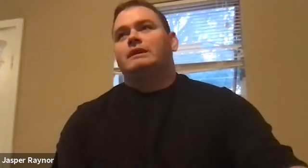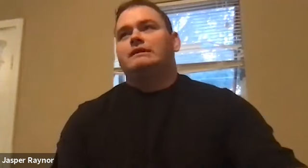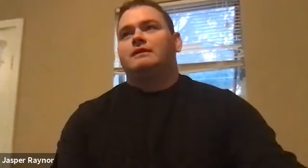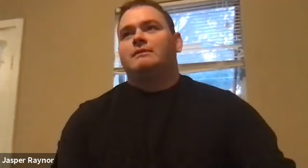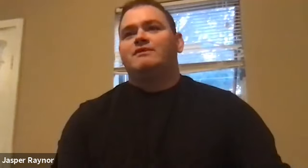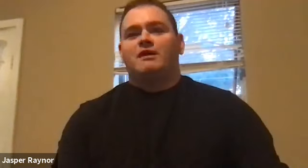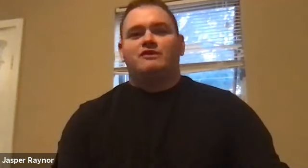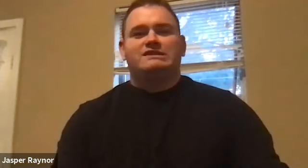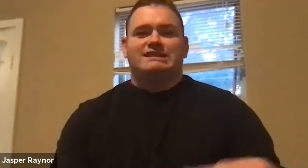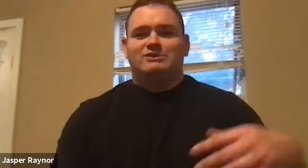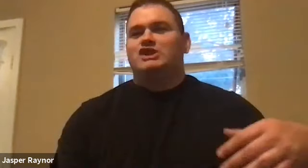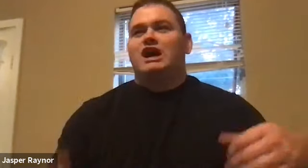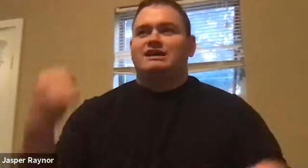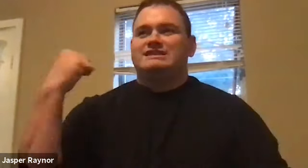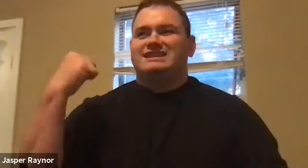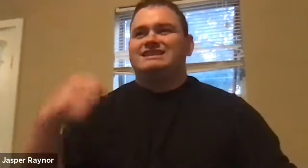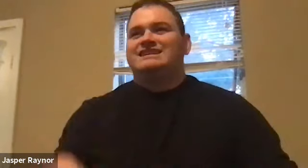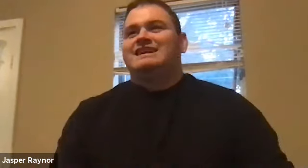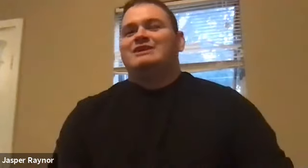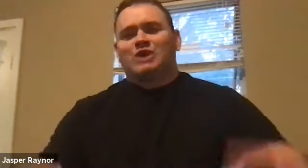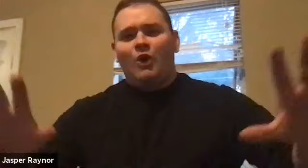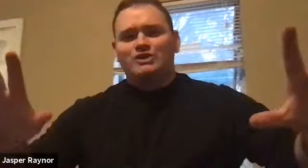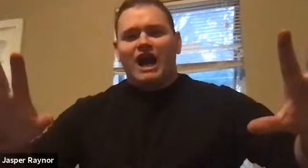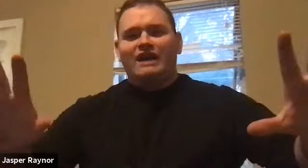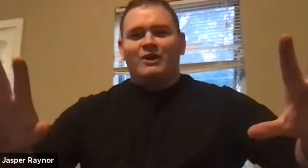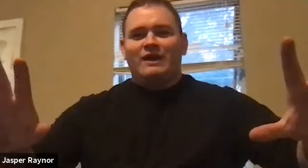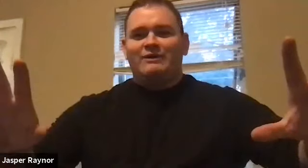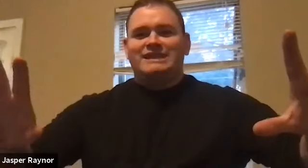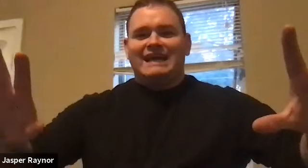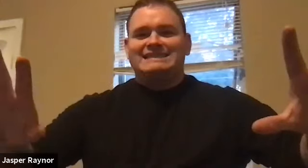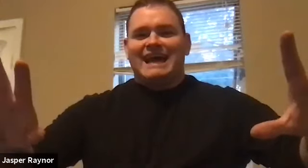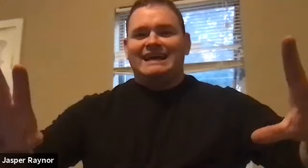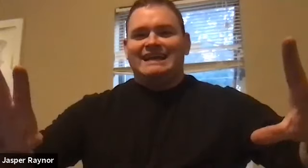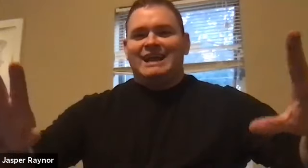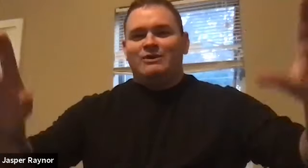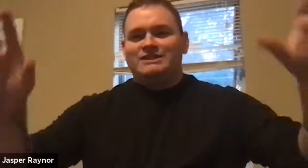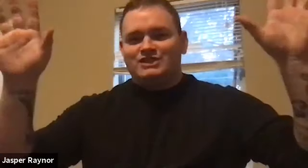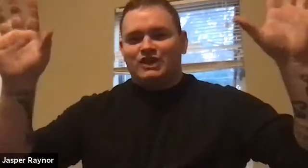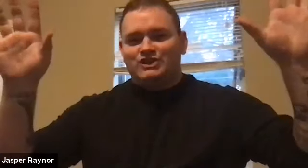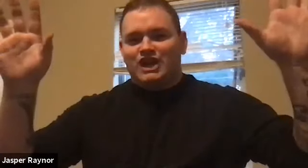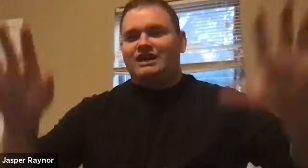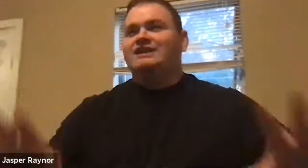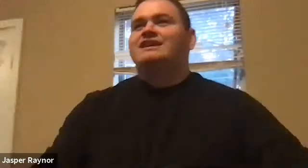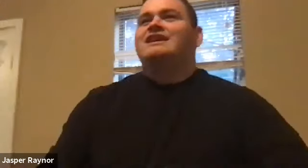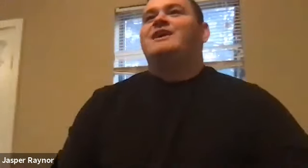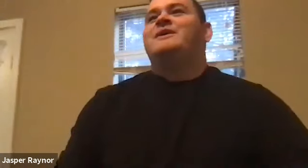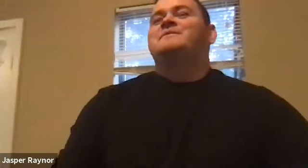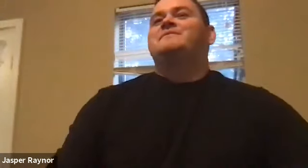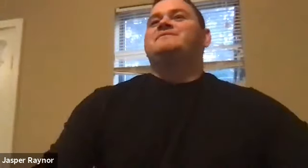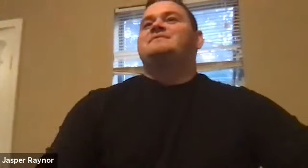and my football friend, because I was a jock. It's a cool jock though. I was a nice guy. I wasn't the jerk jock.